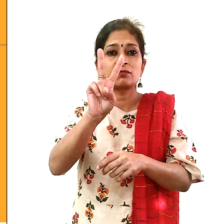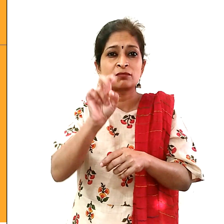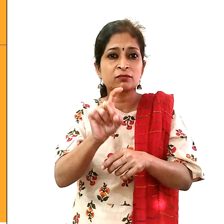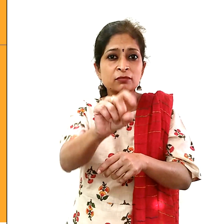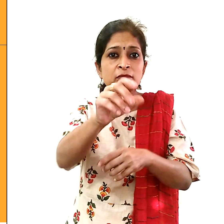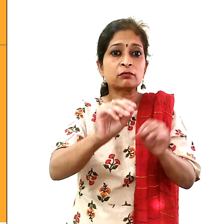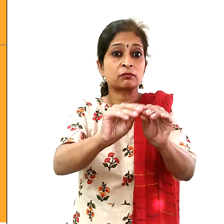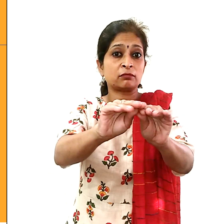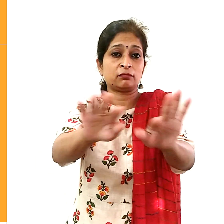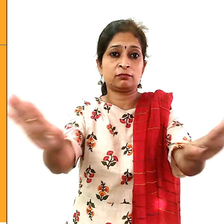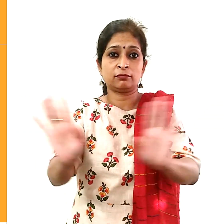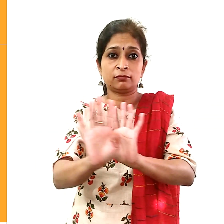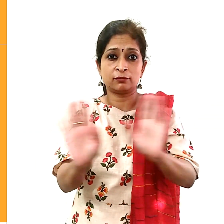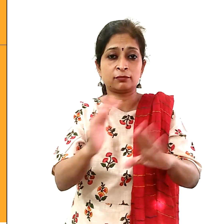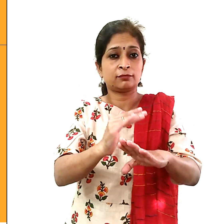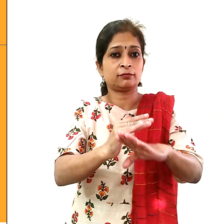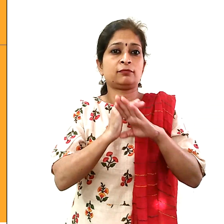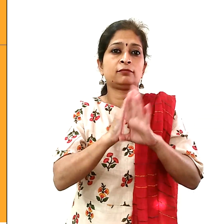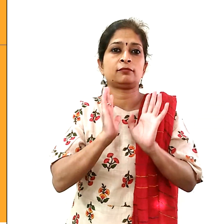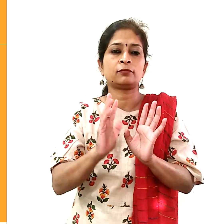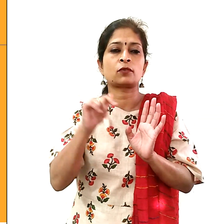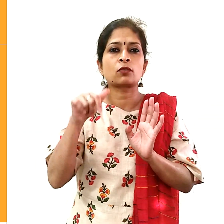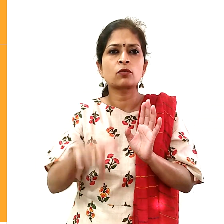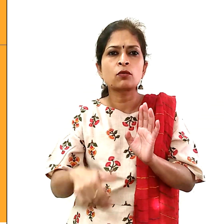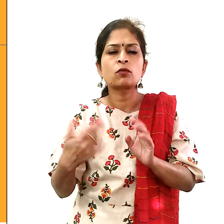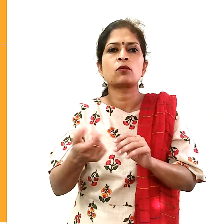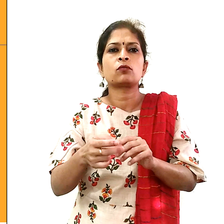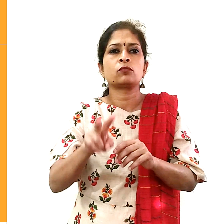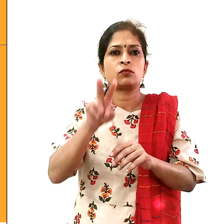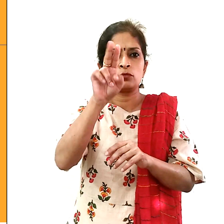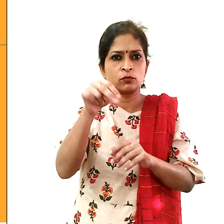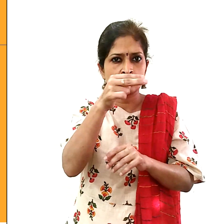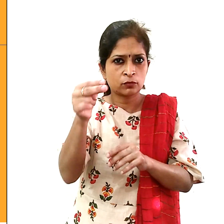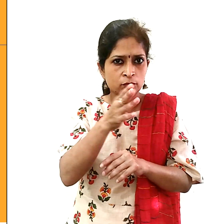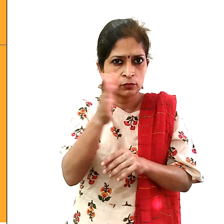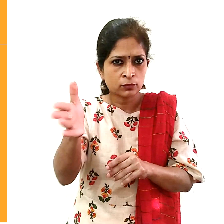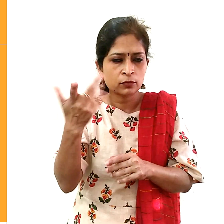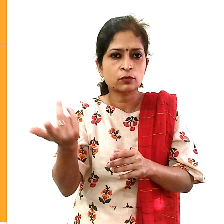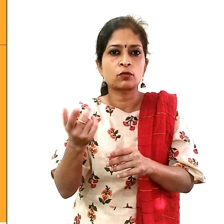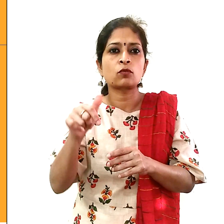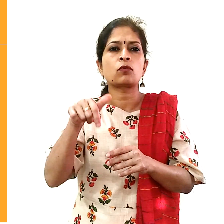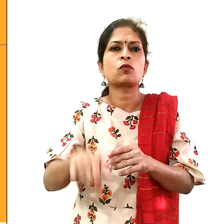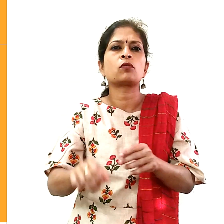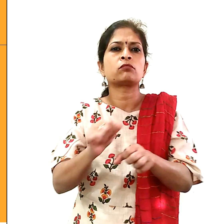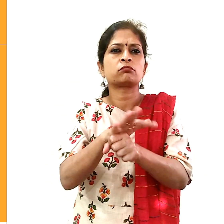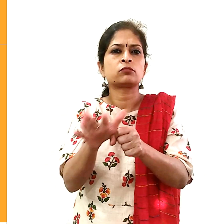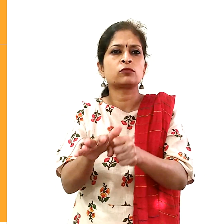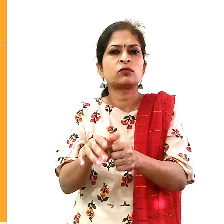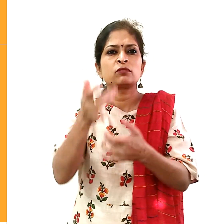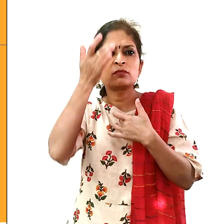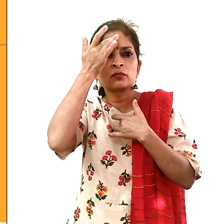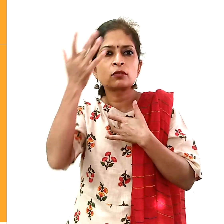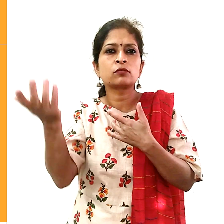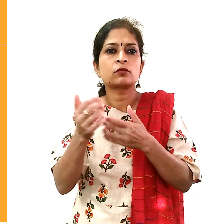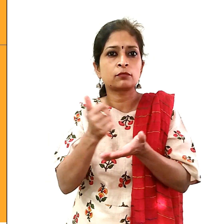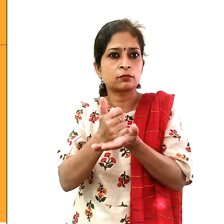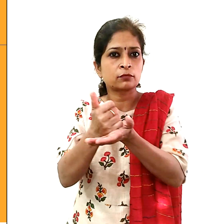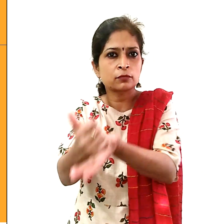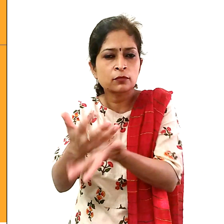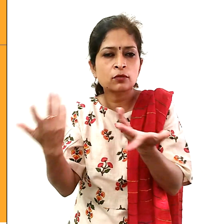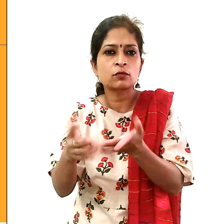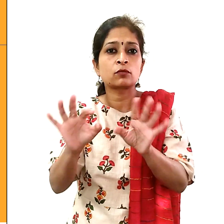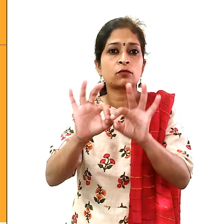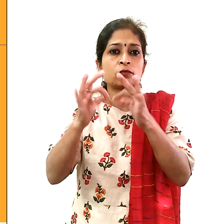to avoid spreading infection to others. While visiting a healthcare facility, when you are caring for an ill